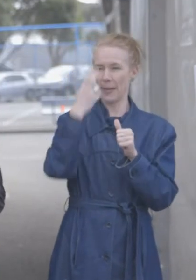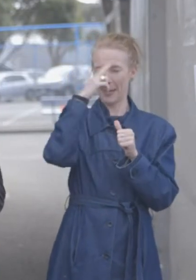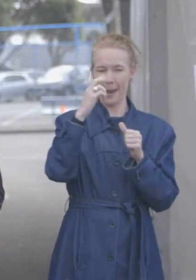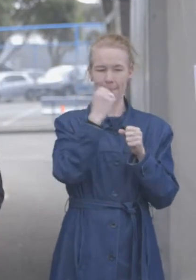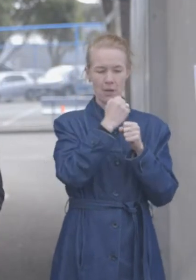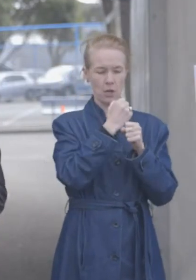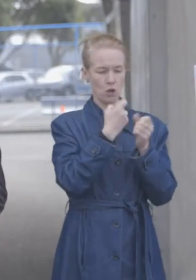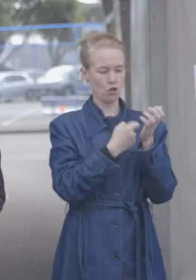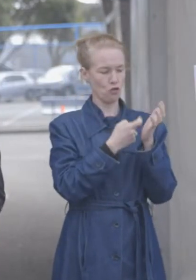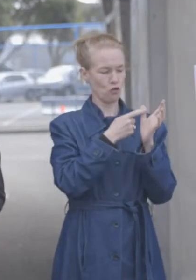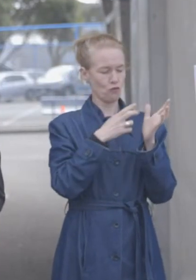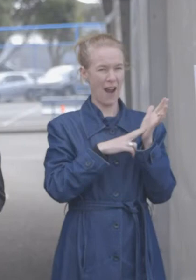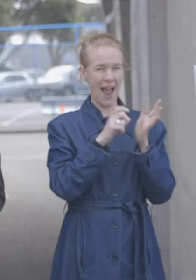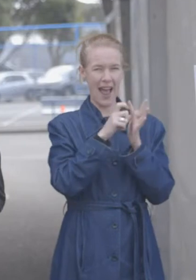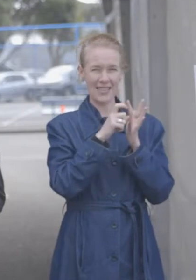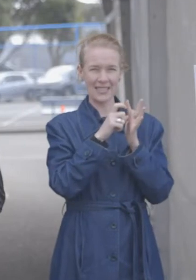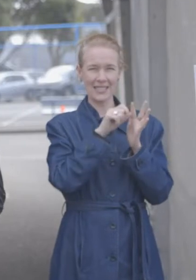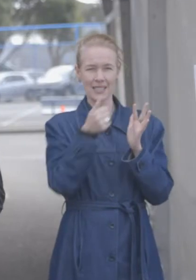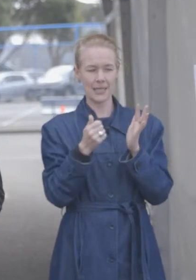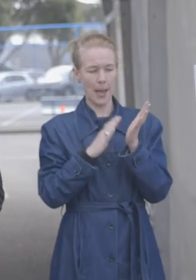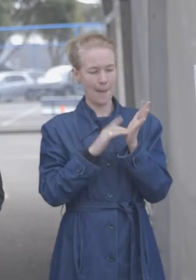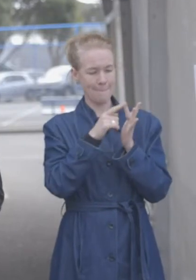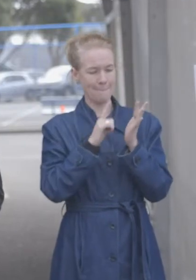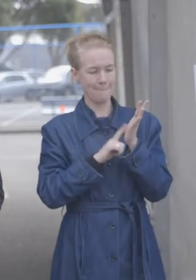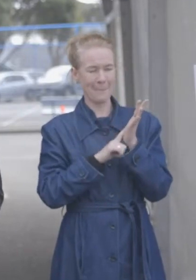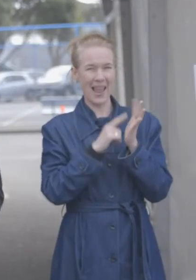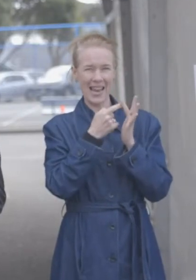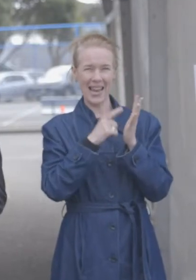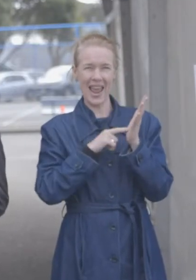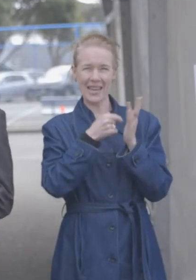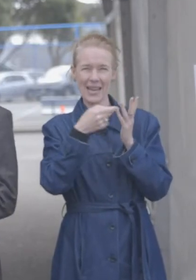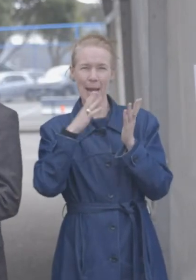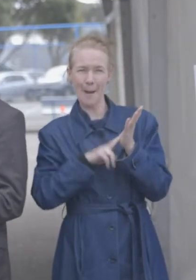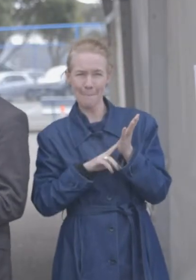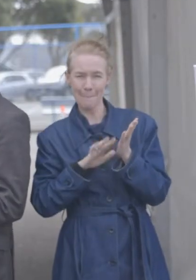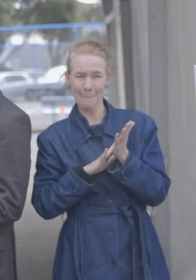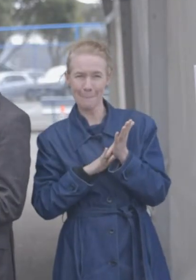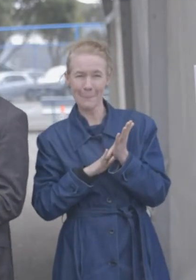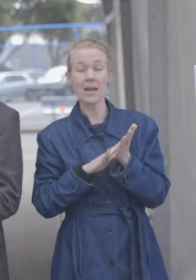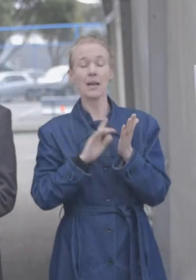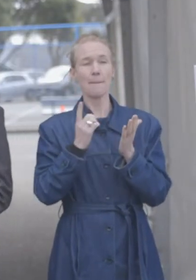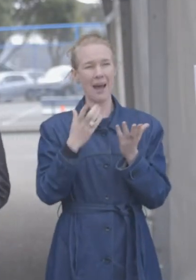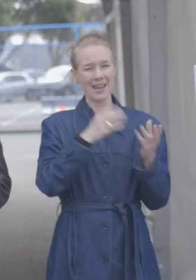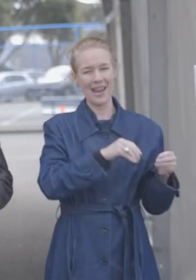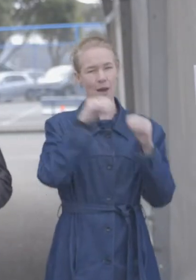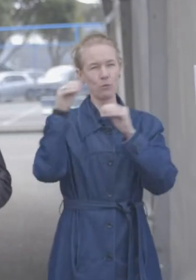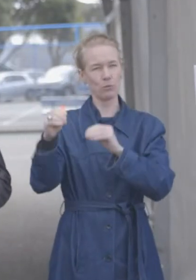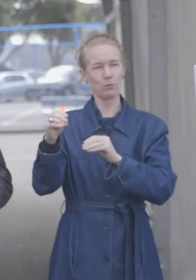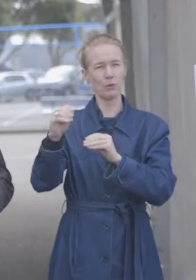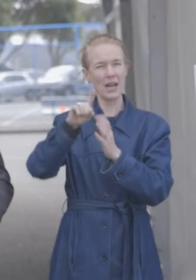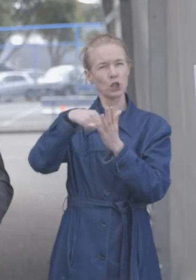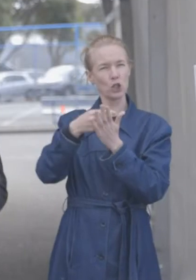now transferred to the quarantine facility in Auckland. Are there any questions for my colleagues here?